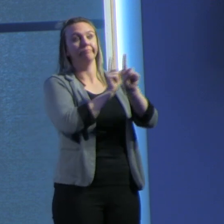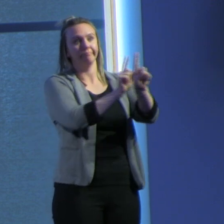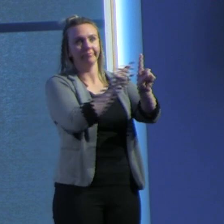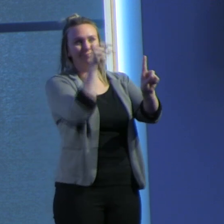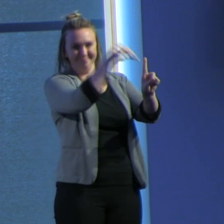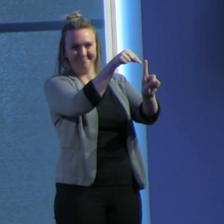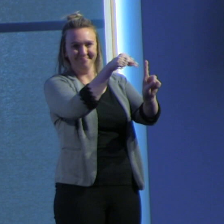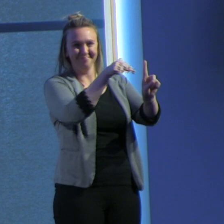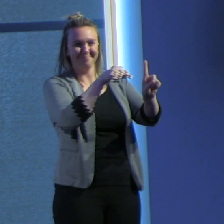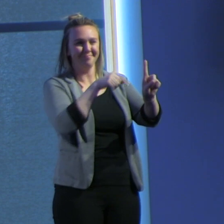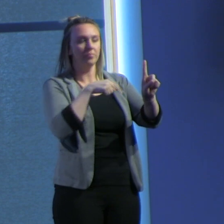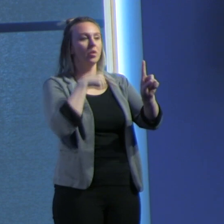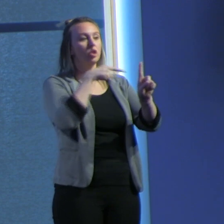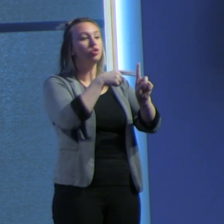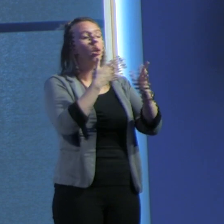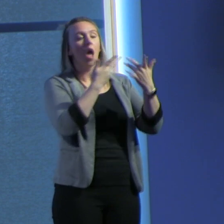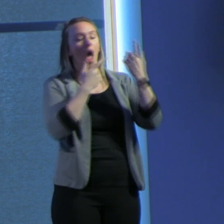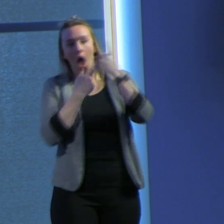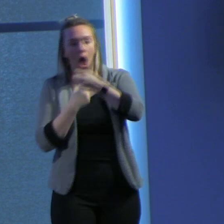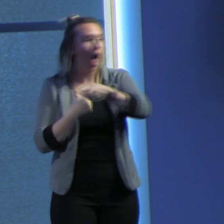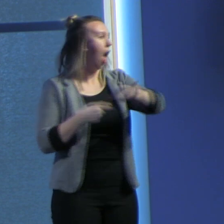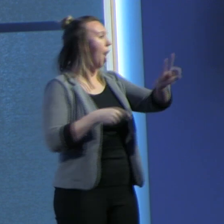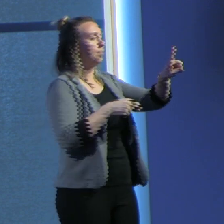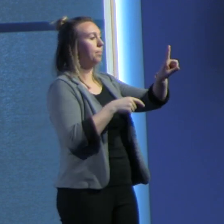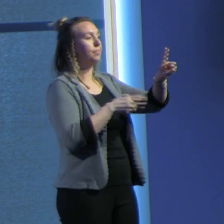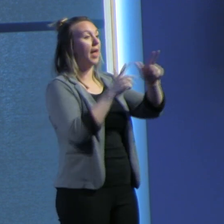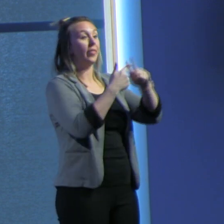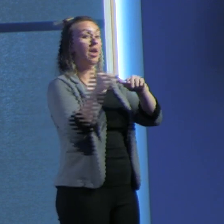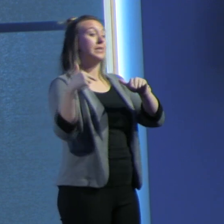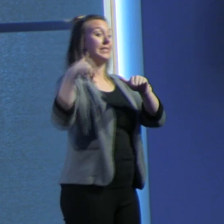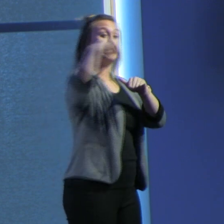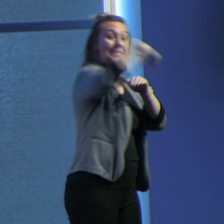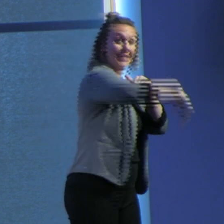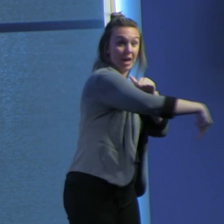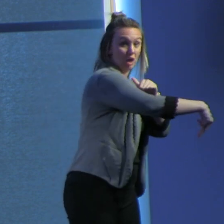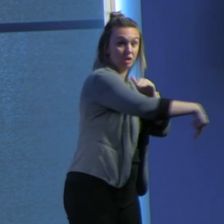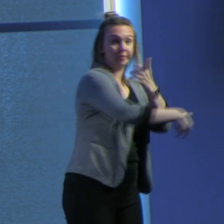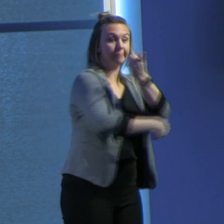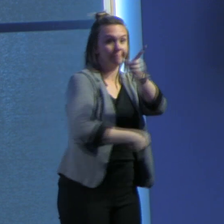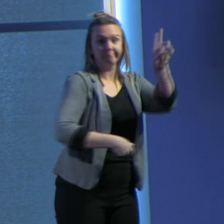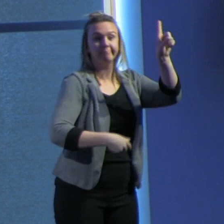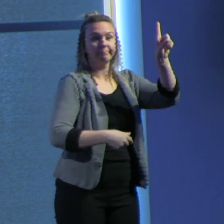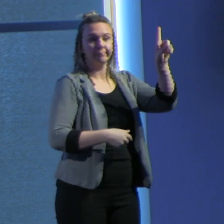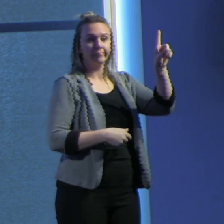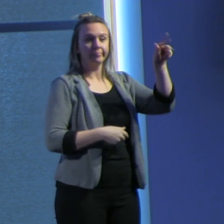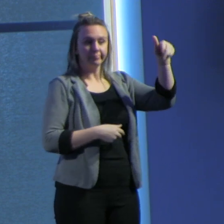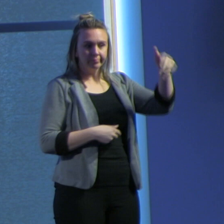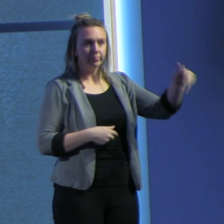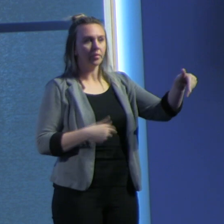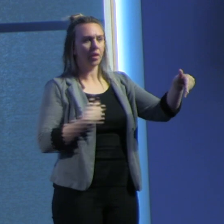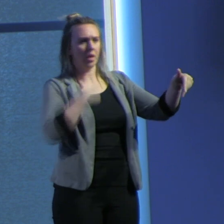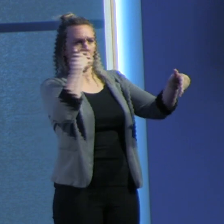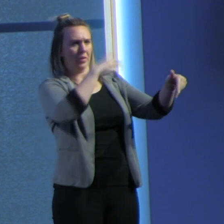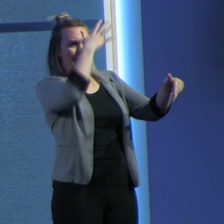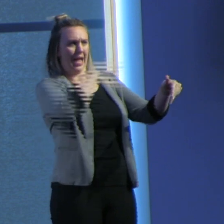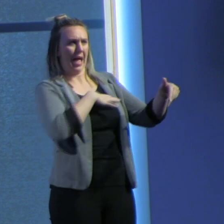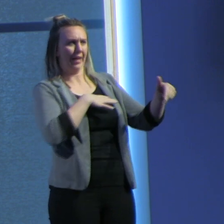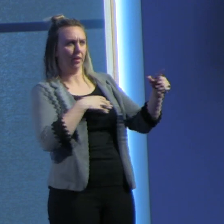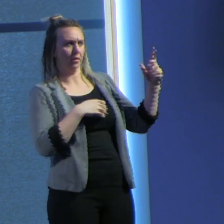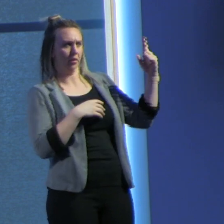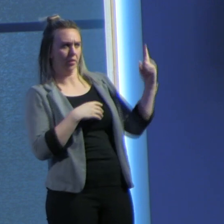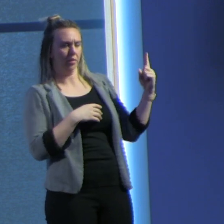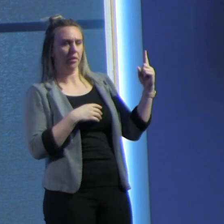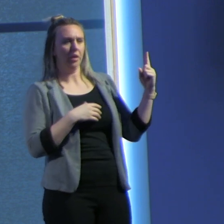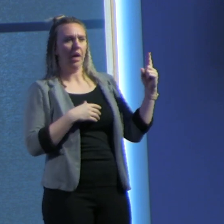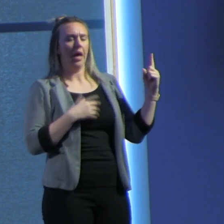so she takes the turn really quickly and starts to head down the stairs. And I noticed this guy, and